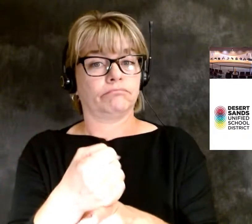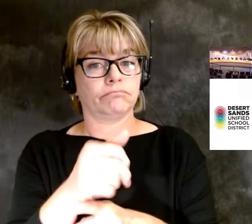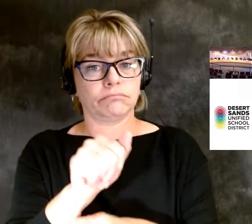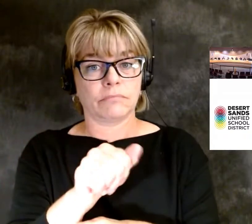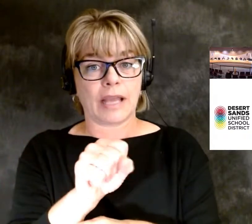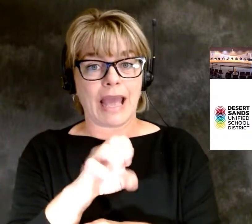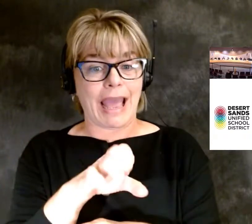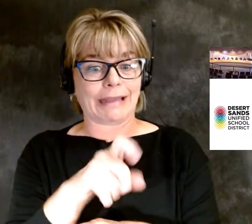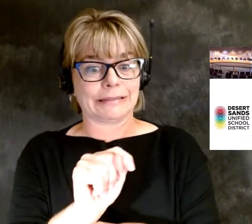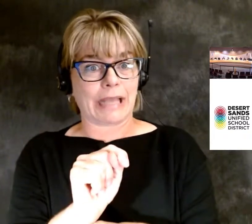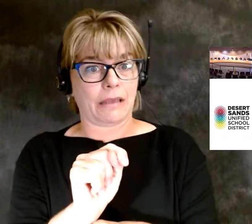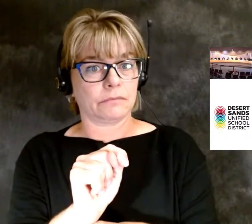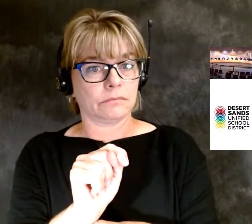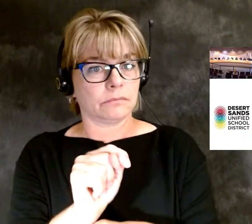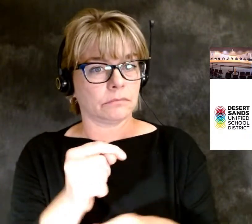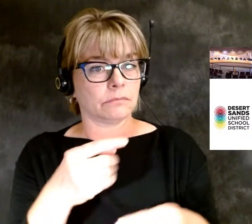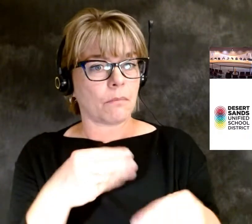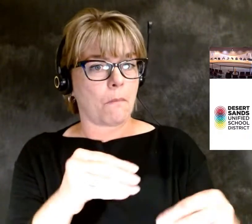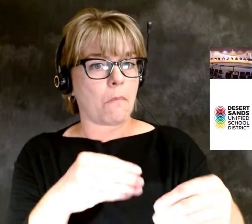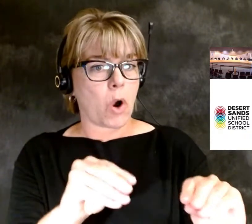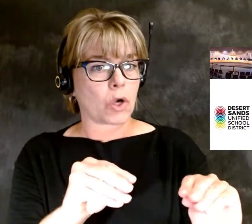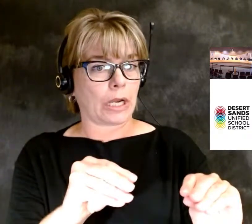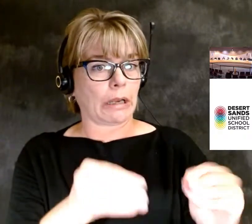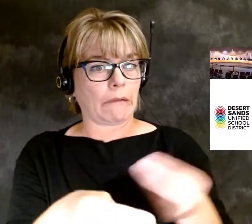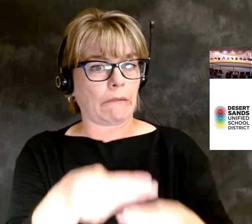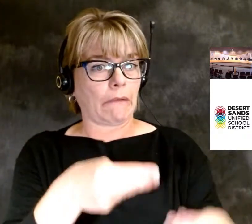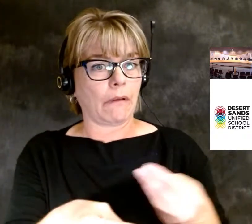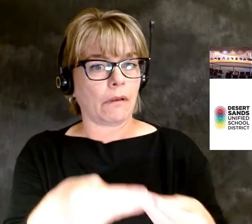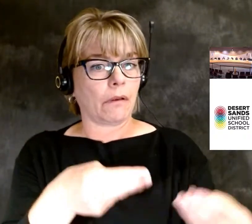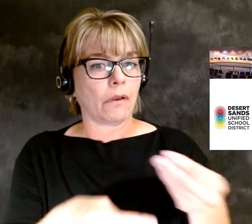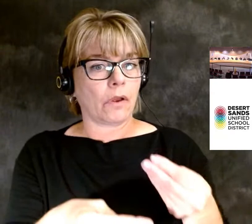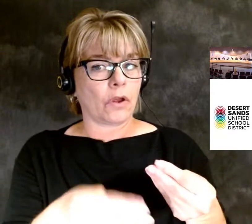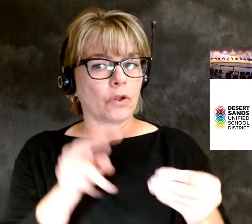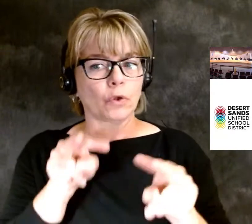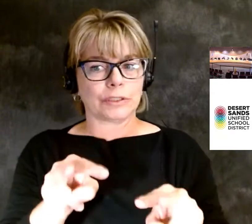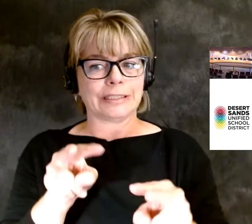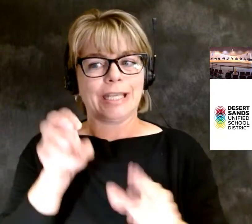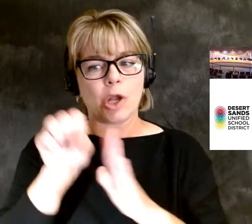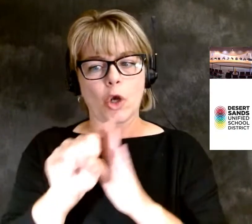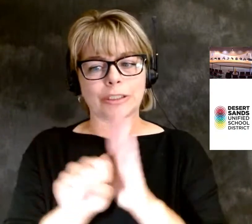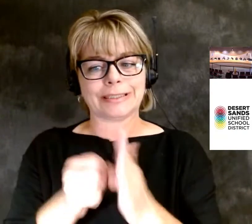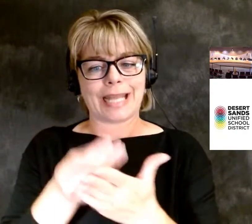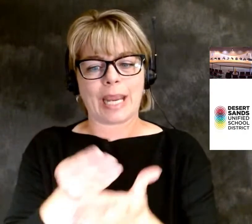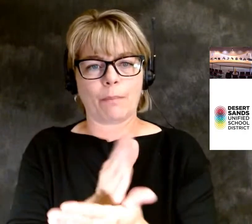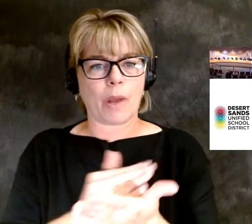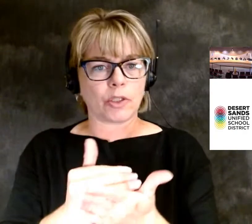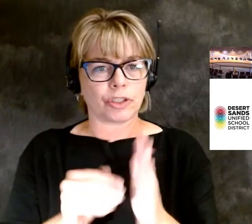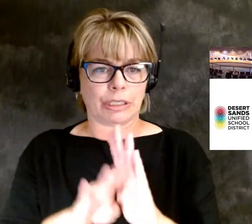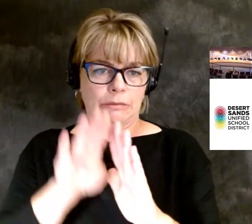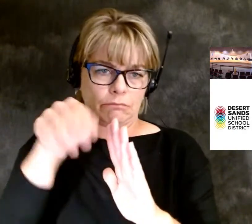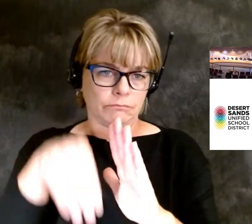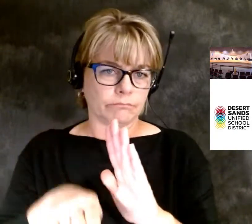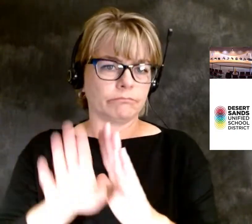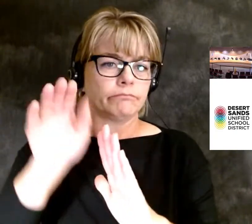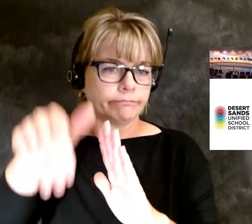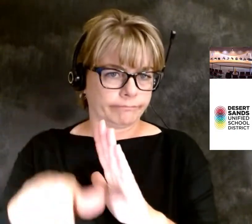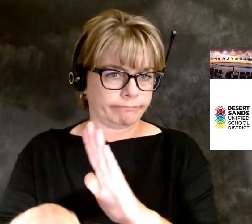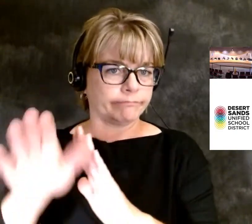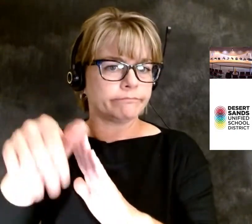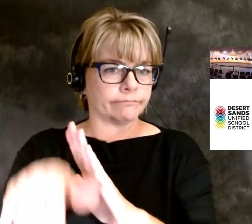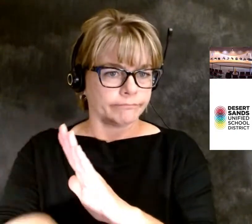asset market, you're going to see a lot of fluctuations in our state budget. The May revision is projecting